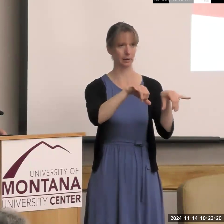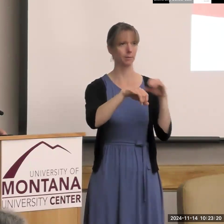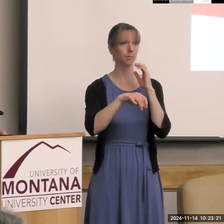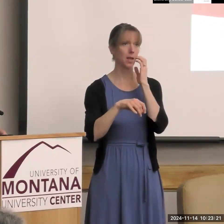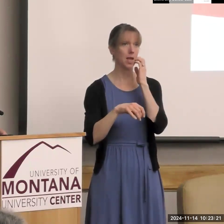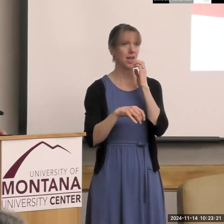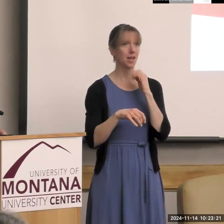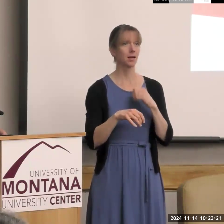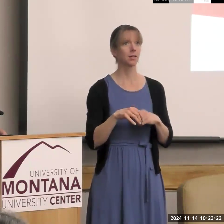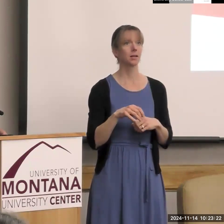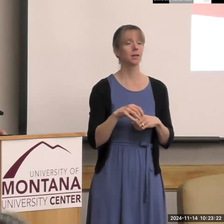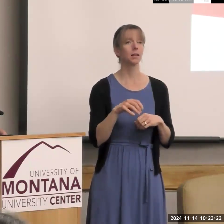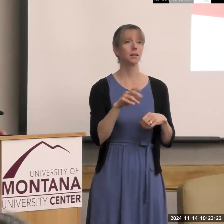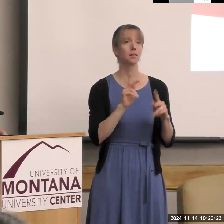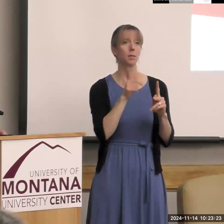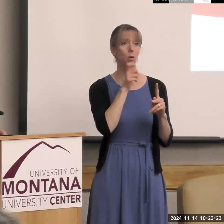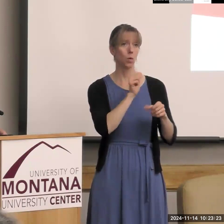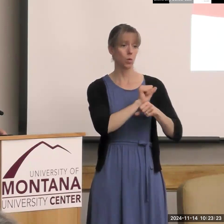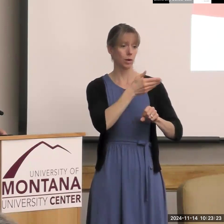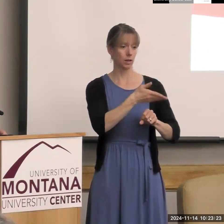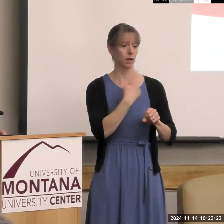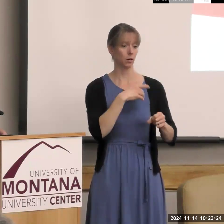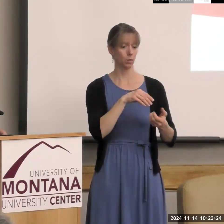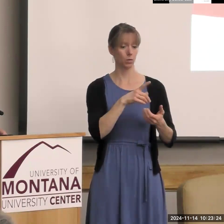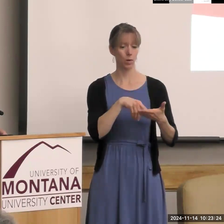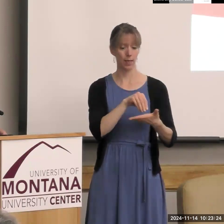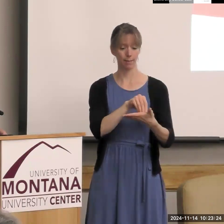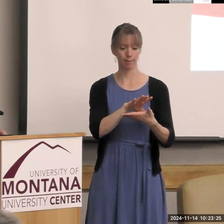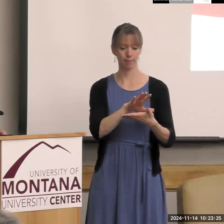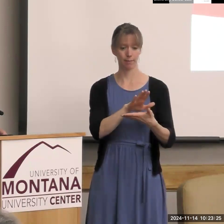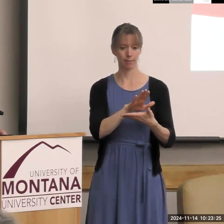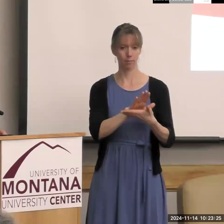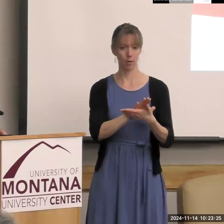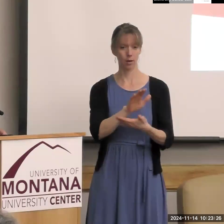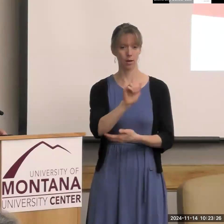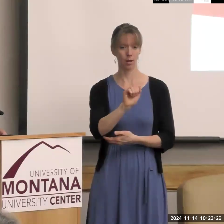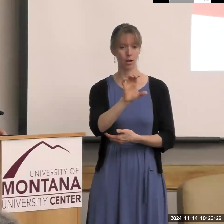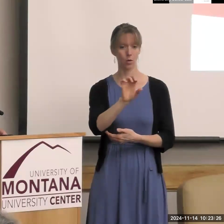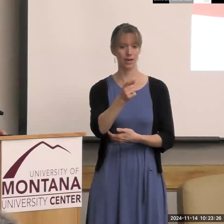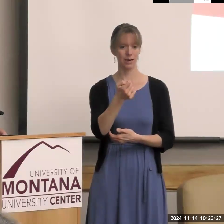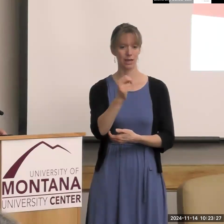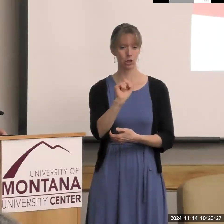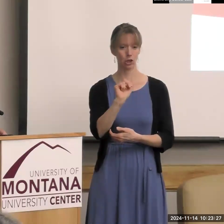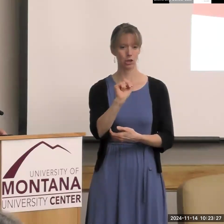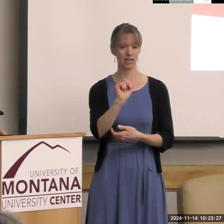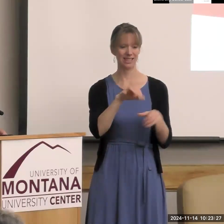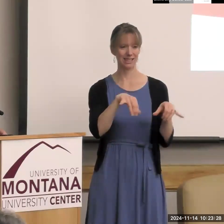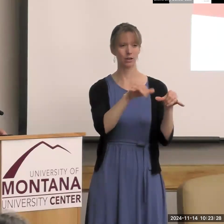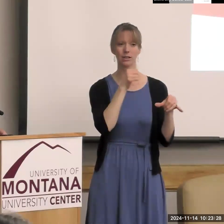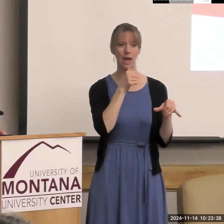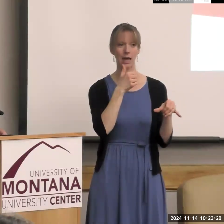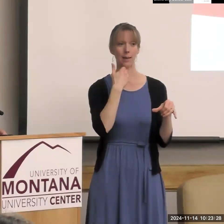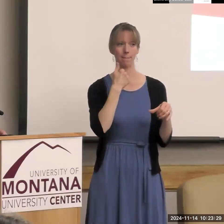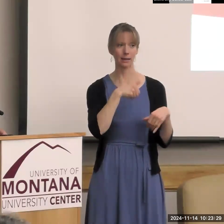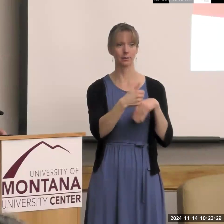FAB accreditation folks will tell you that what they put down on their accreditation standards and measures is not best practice, it's